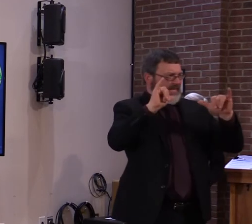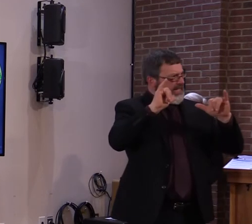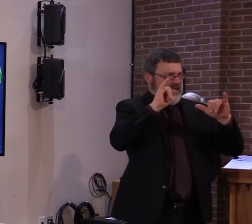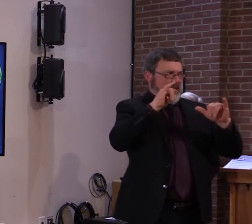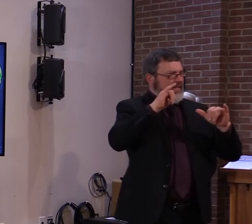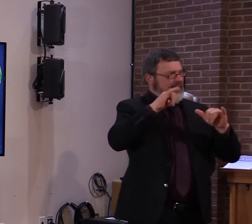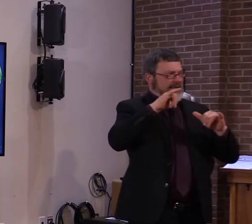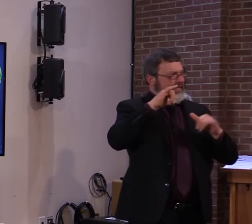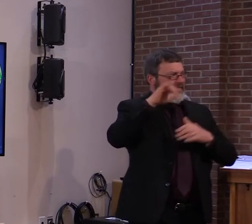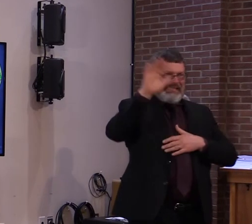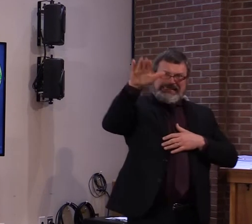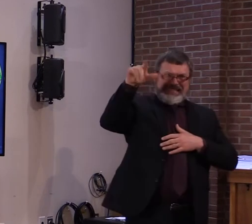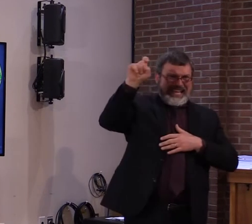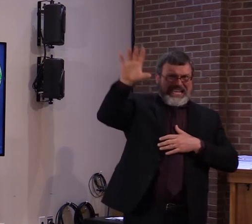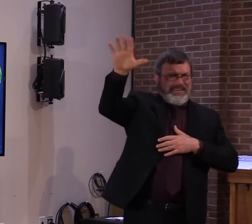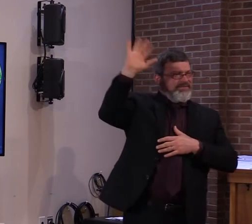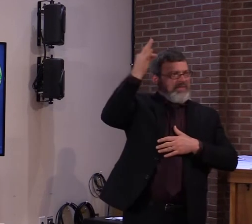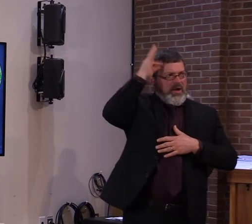that.